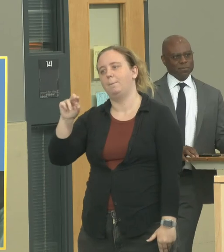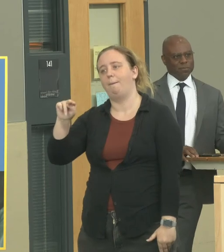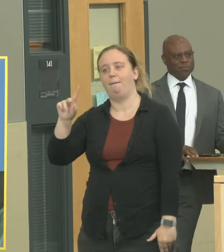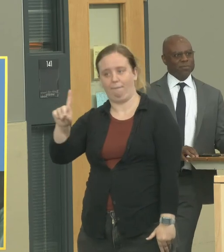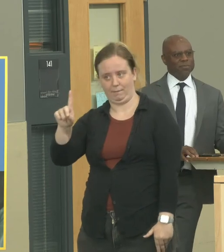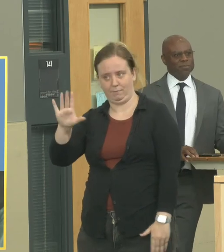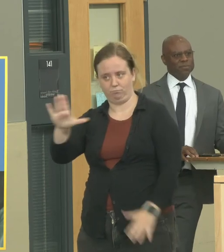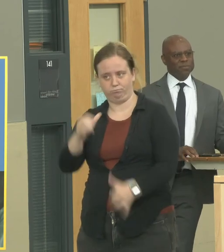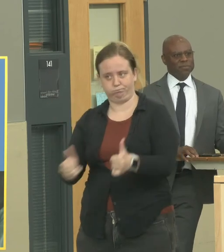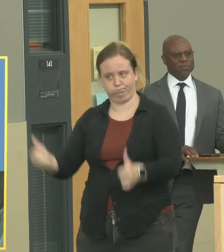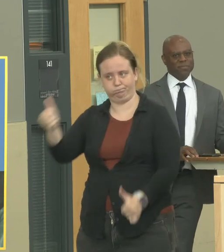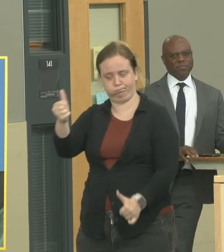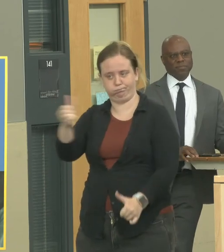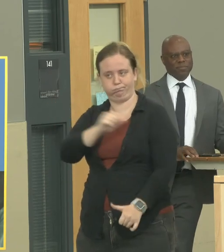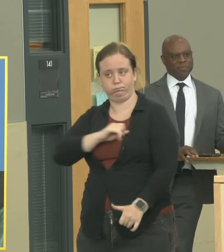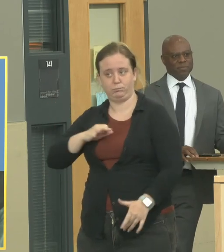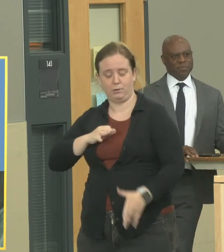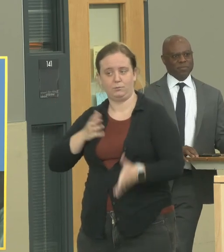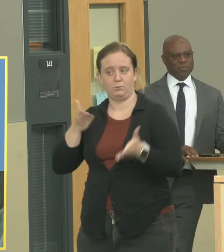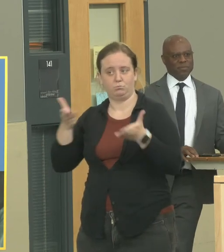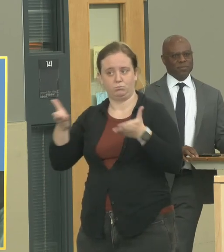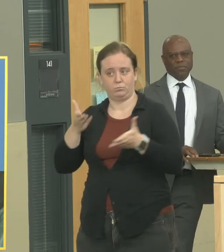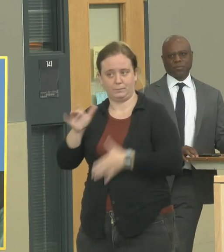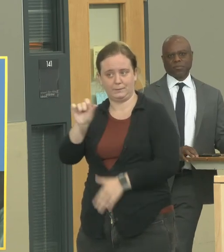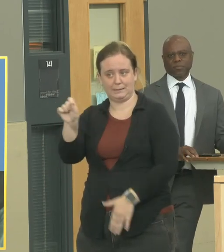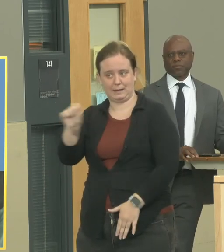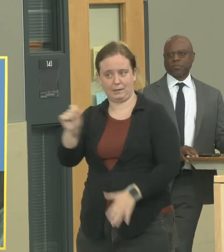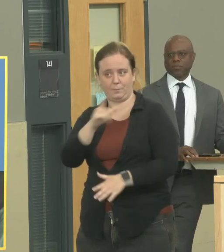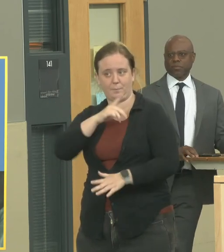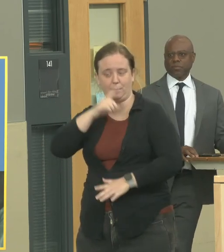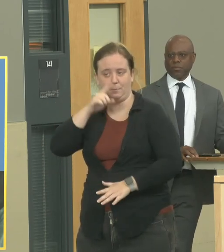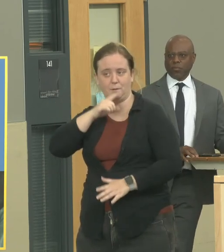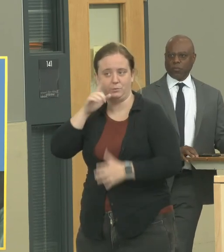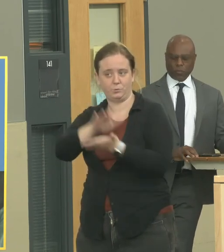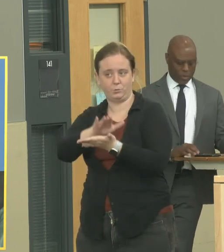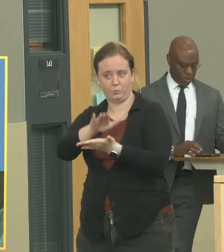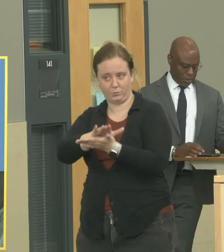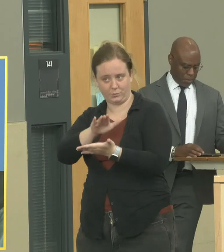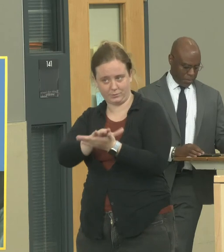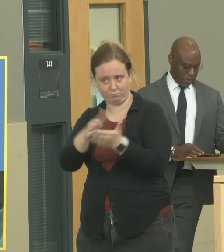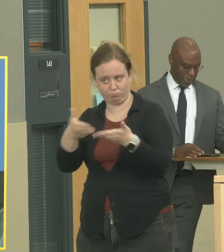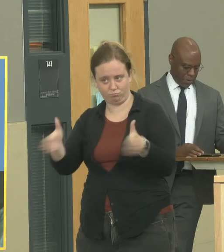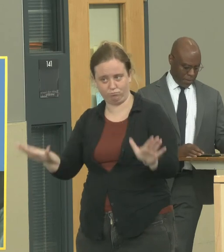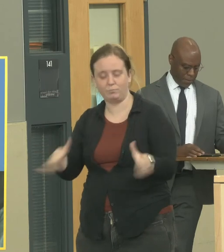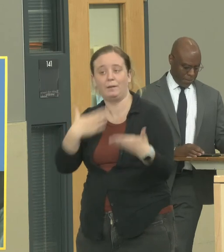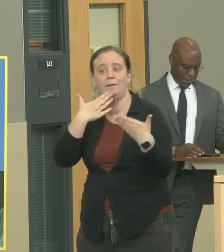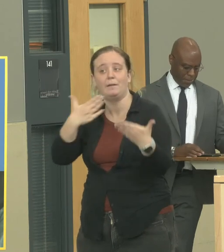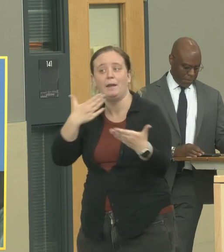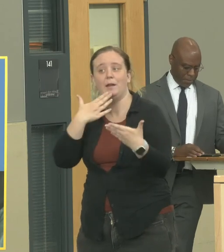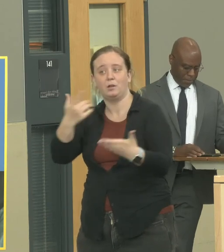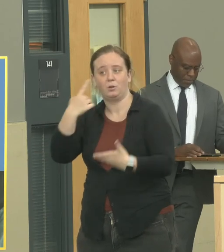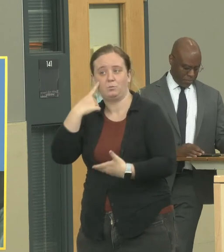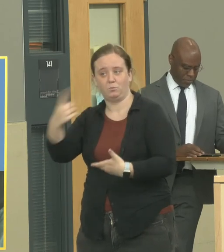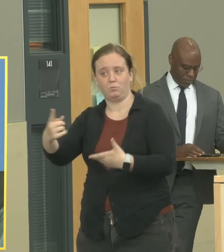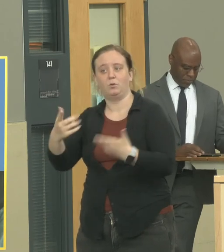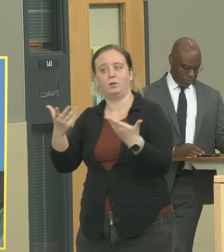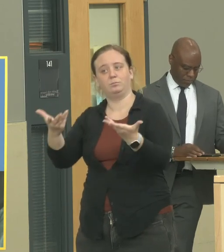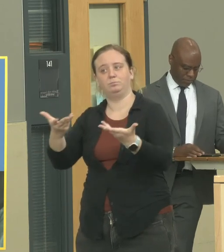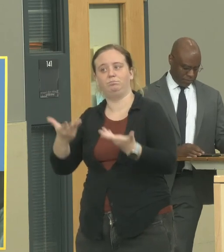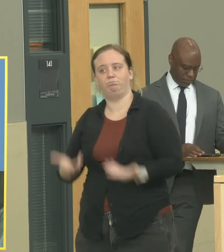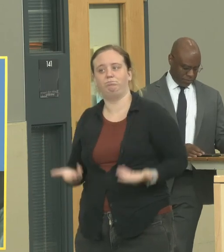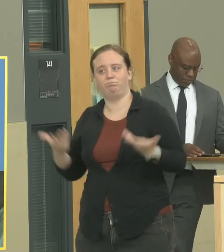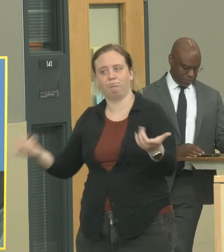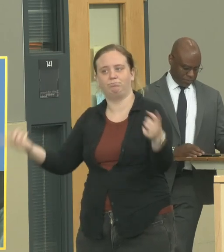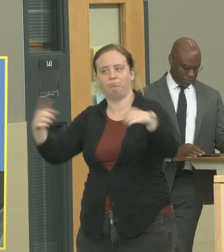of Staff serving Seattle Public Schools. Thank you for giving us a part of your weekend to discuss a